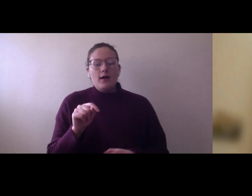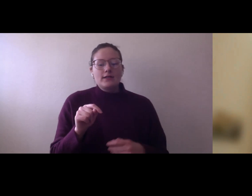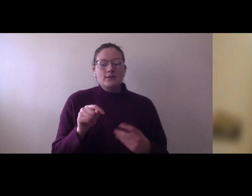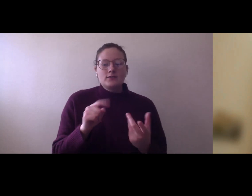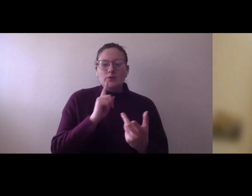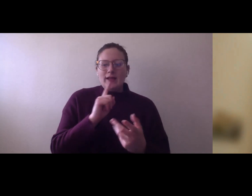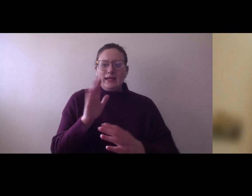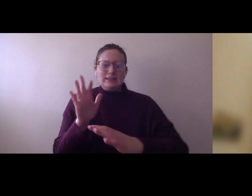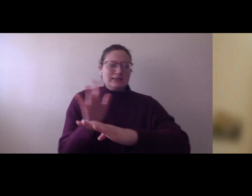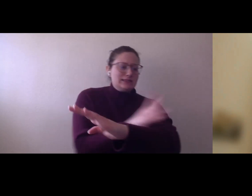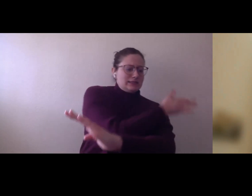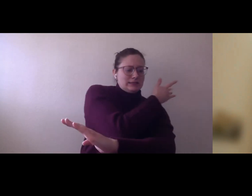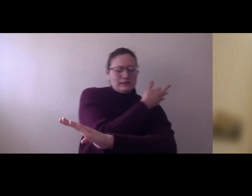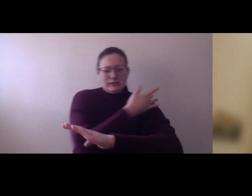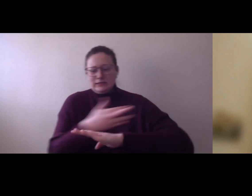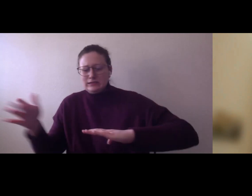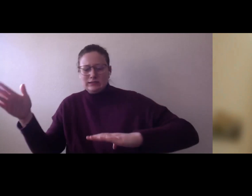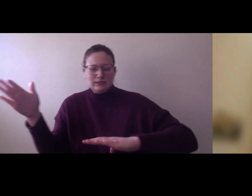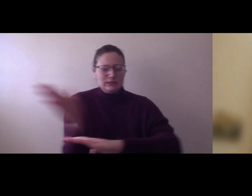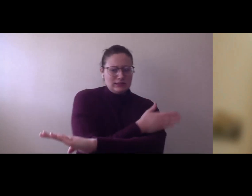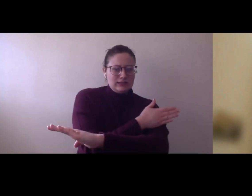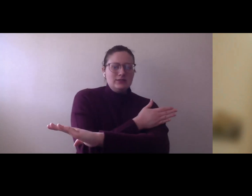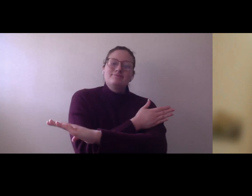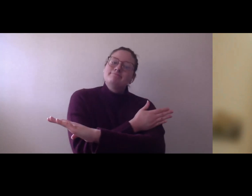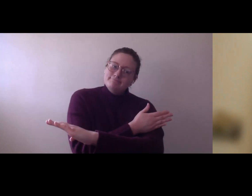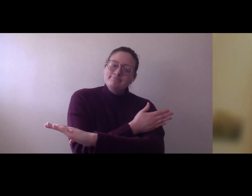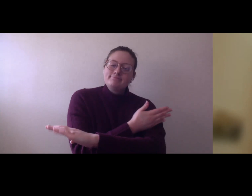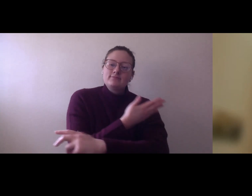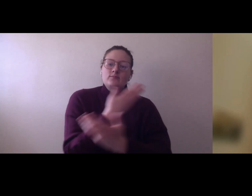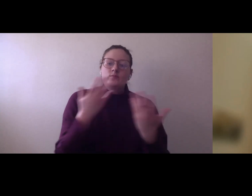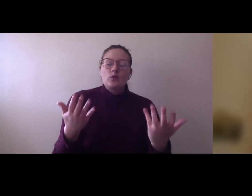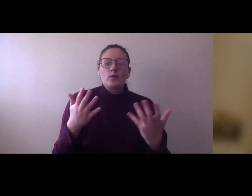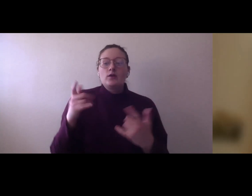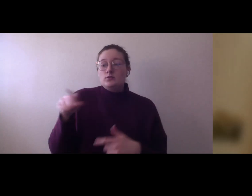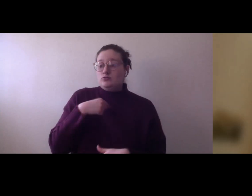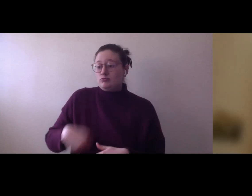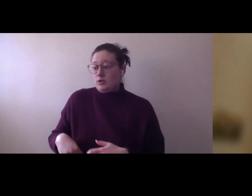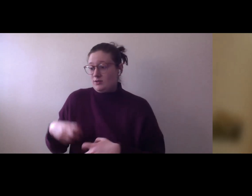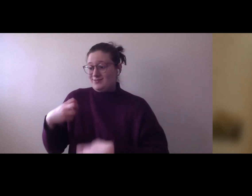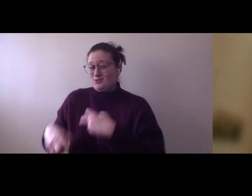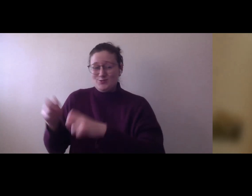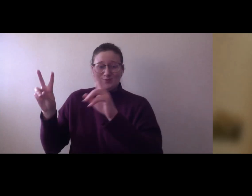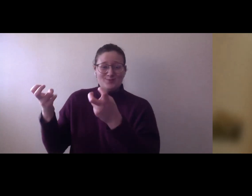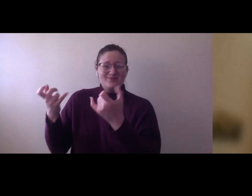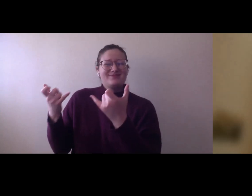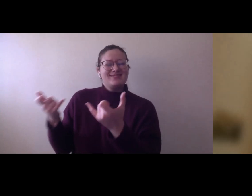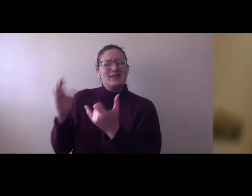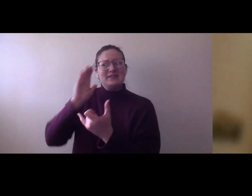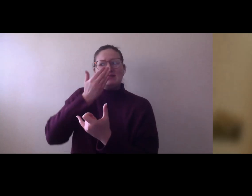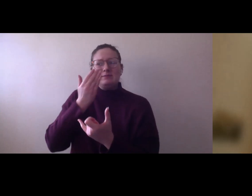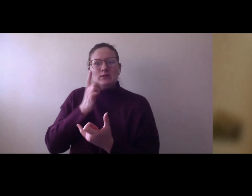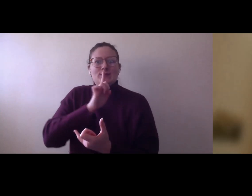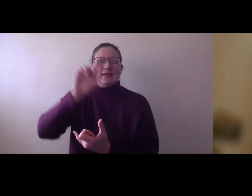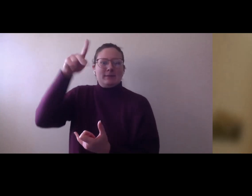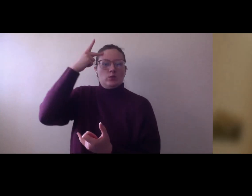version of polarization. And as part of that, the China issue now seems to be very much